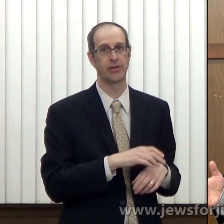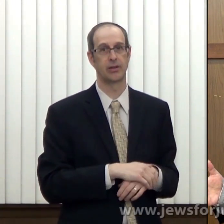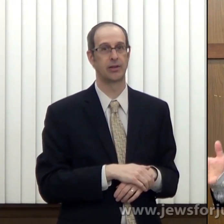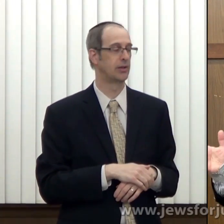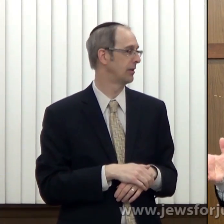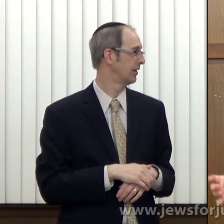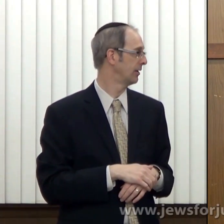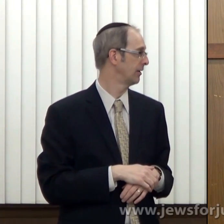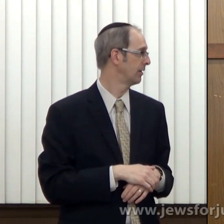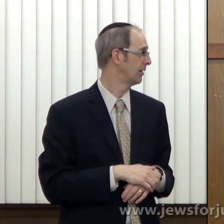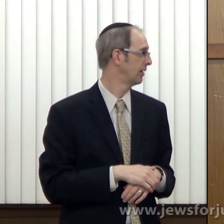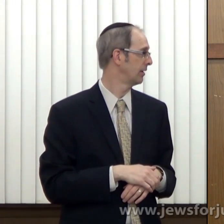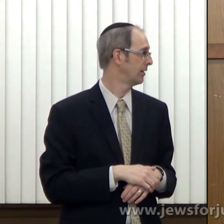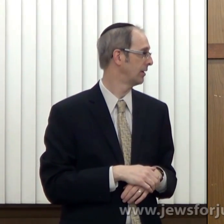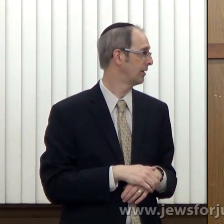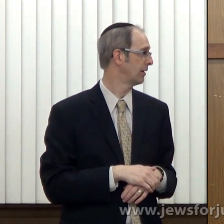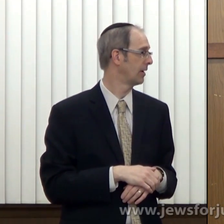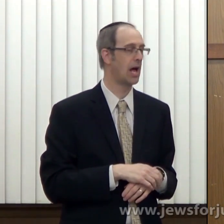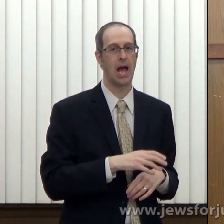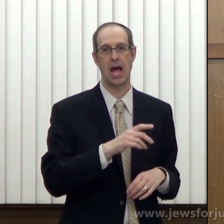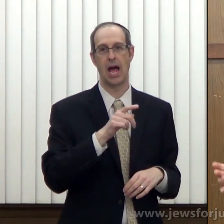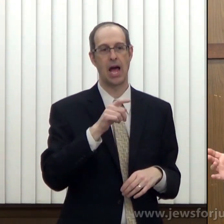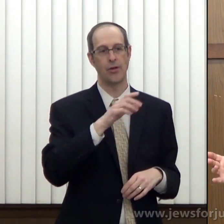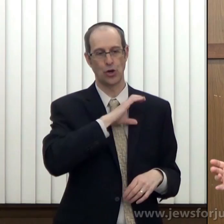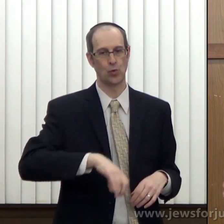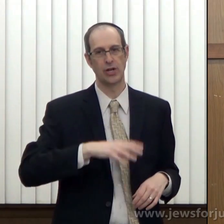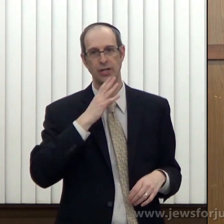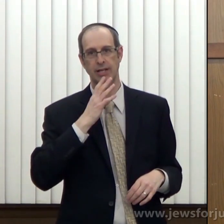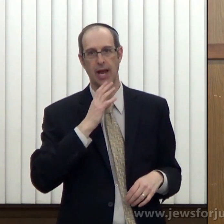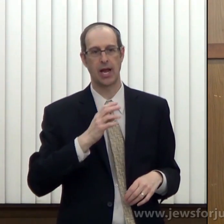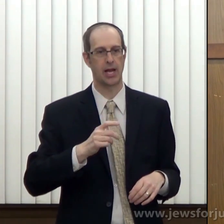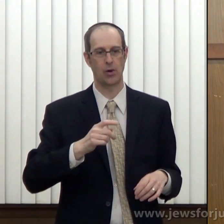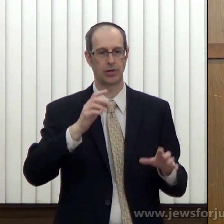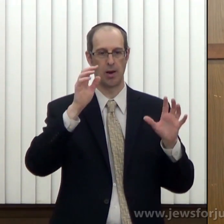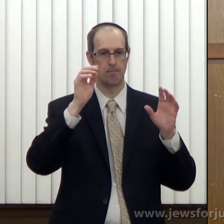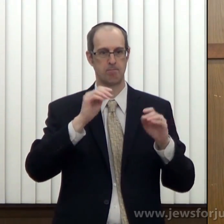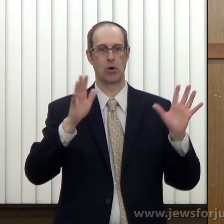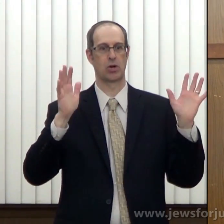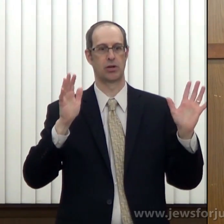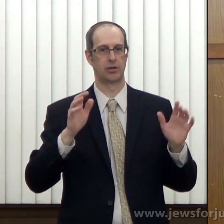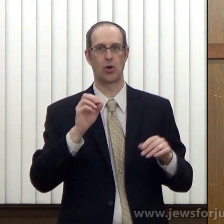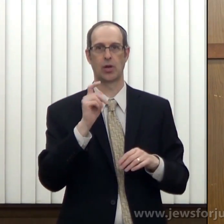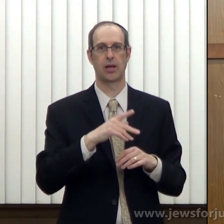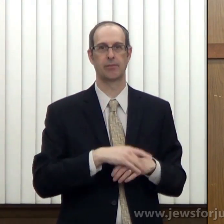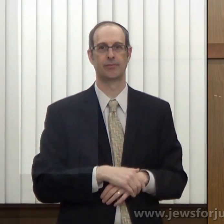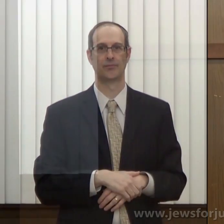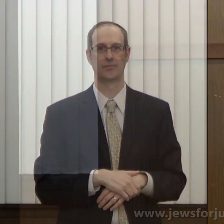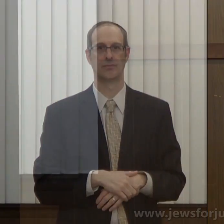They say it was a miracle. Okay.